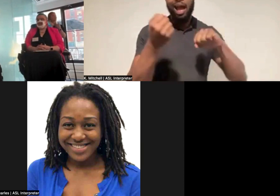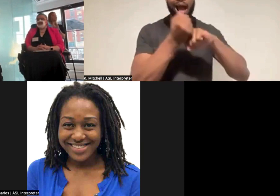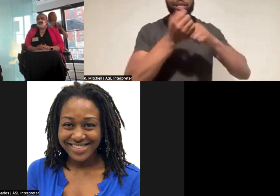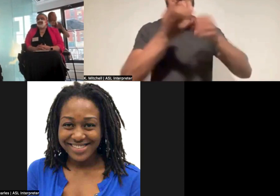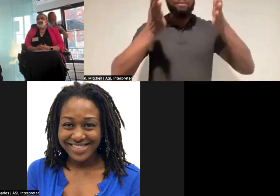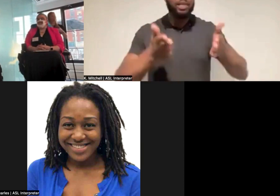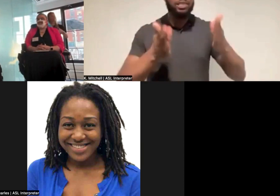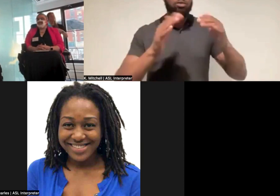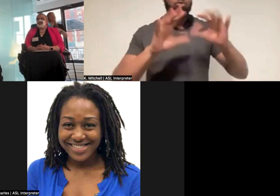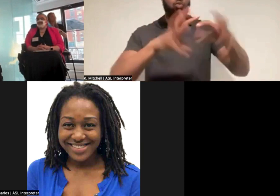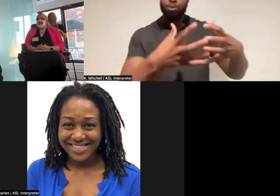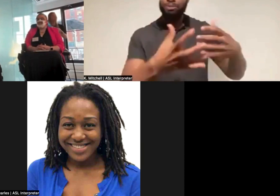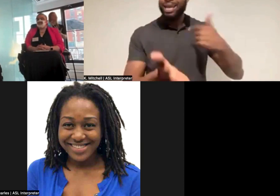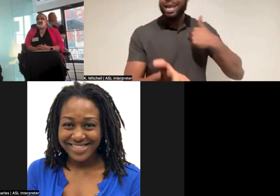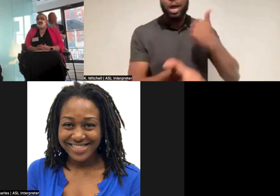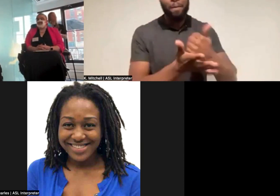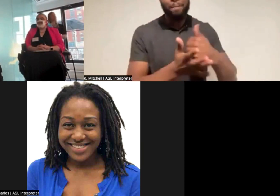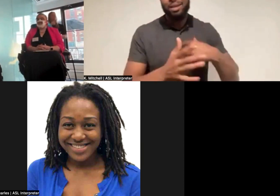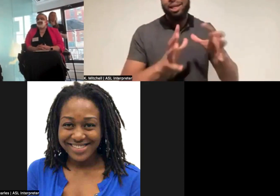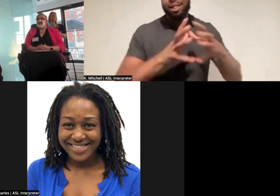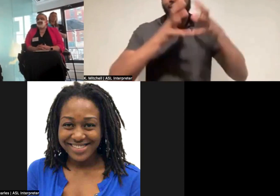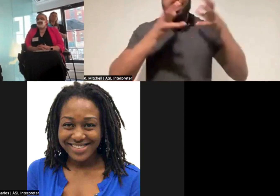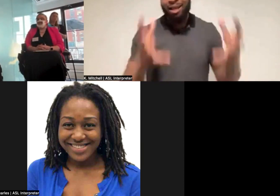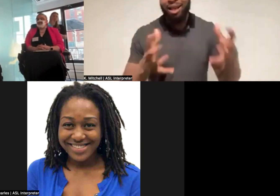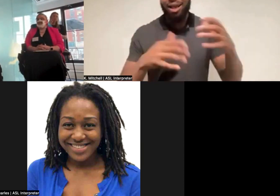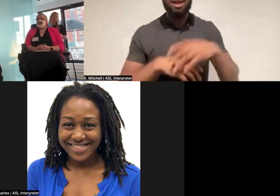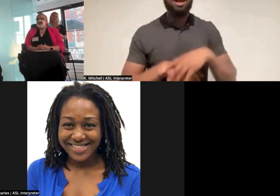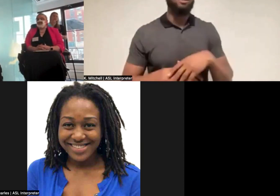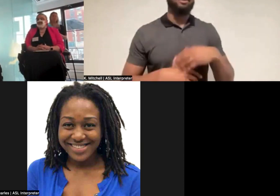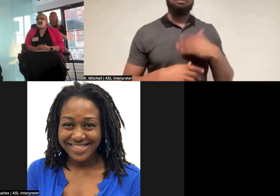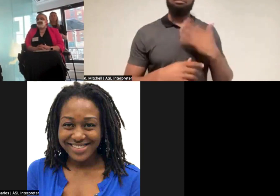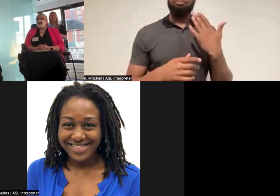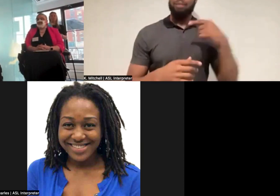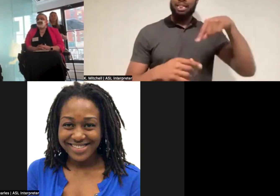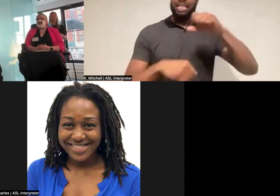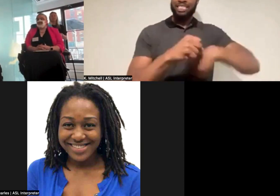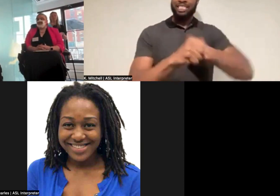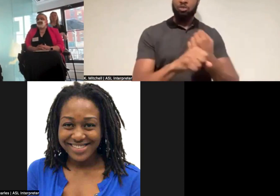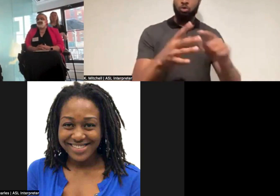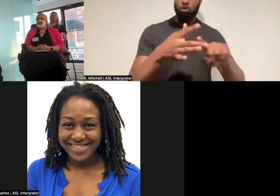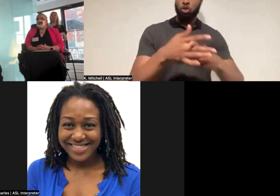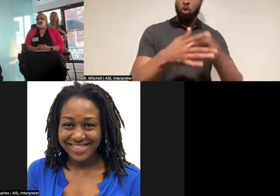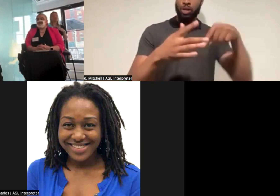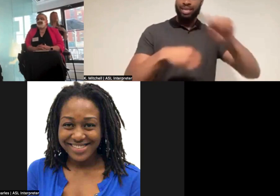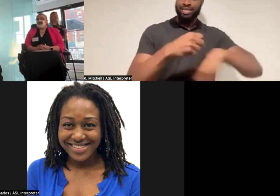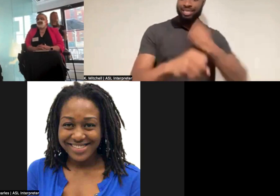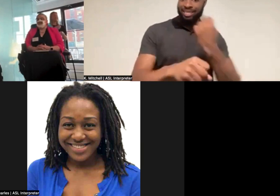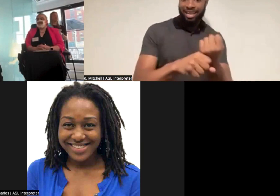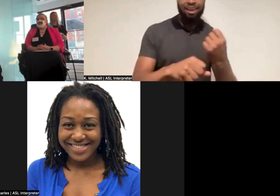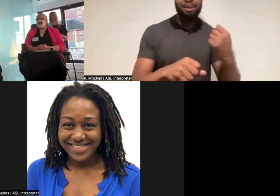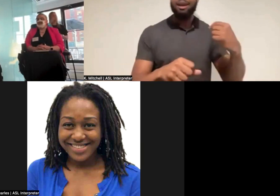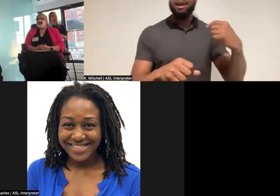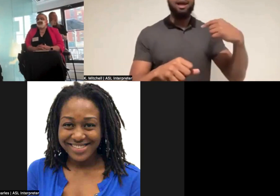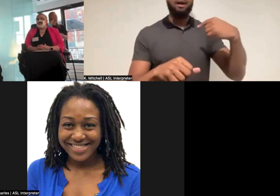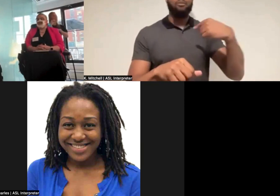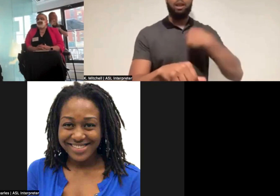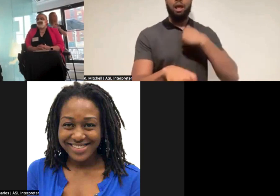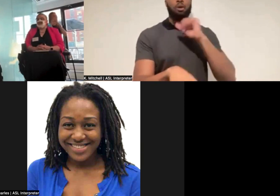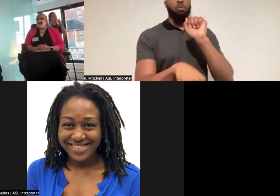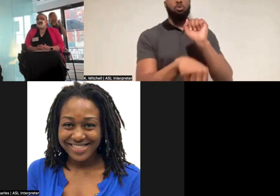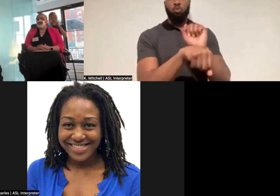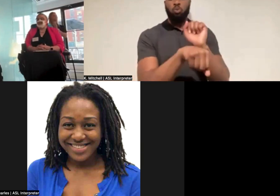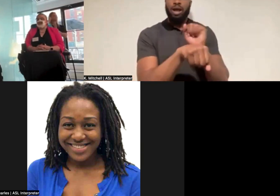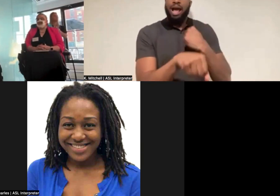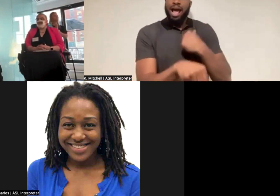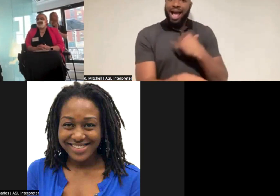like, literally, it was only, you know, in the beginning of the year, I, you know, was dealing with workplace discrimination and, you